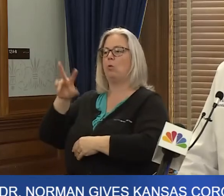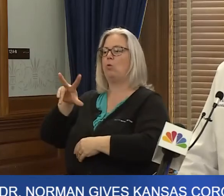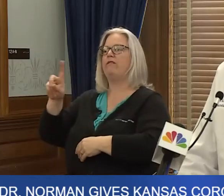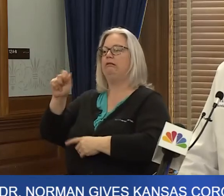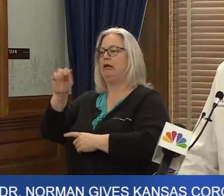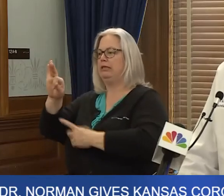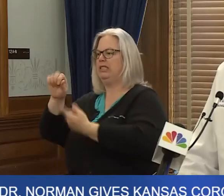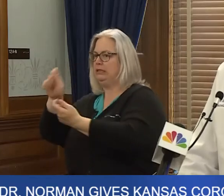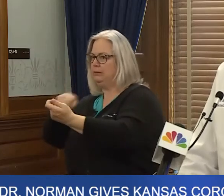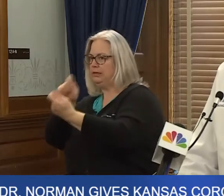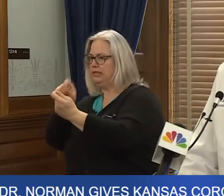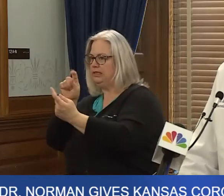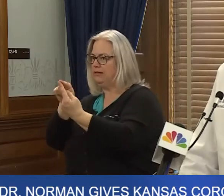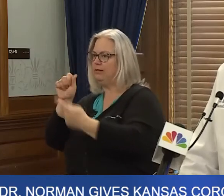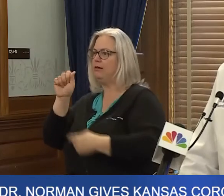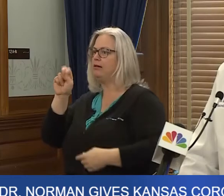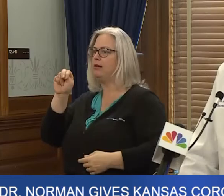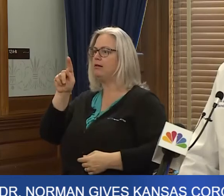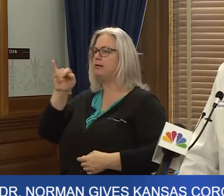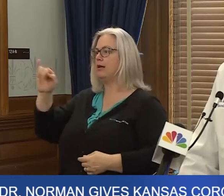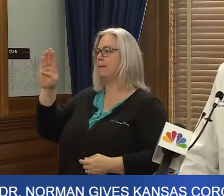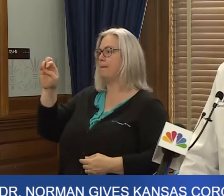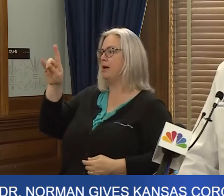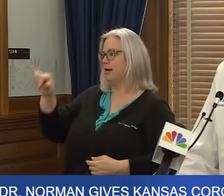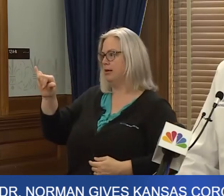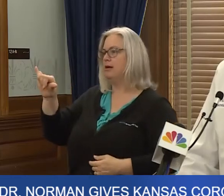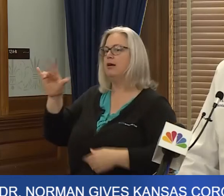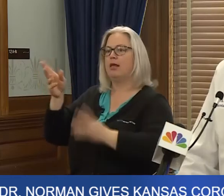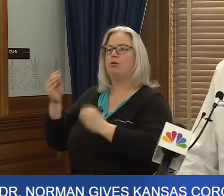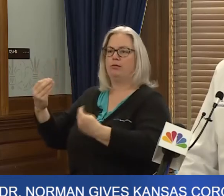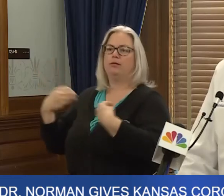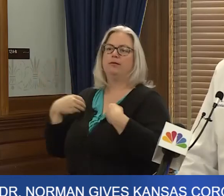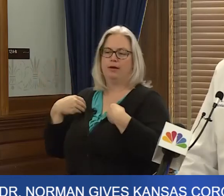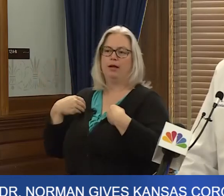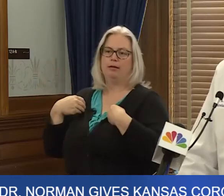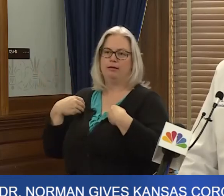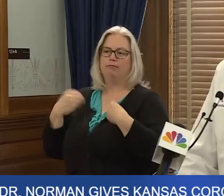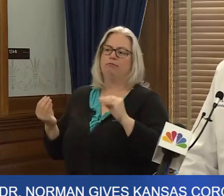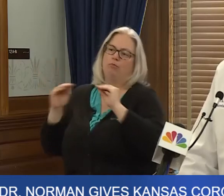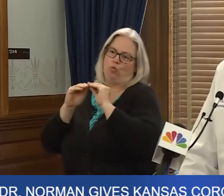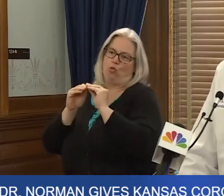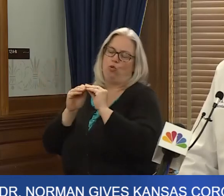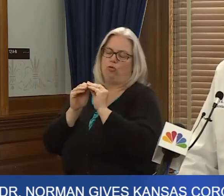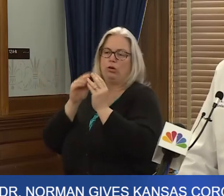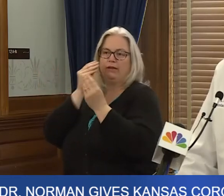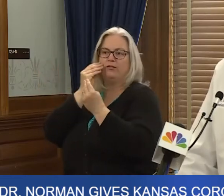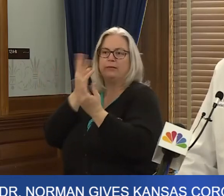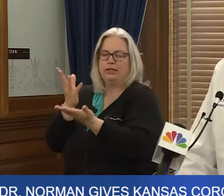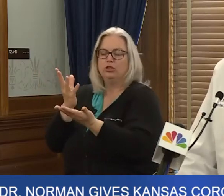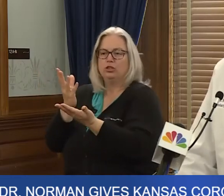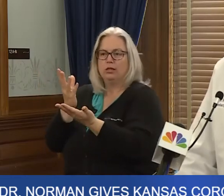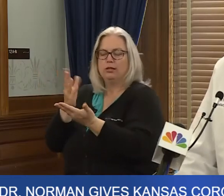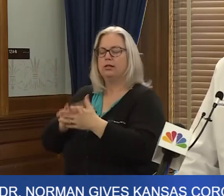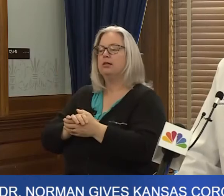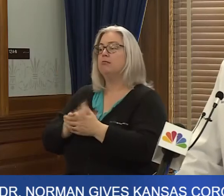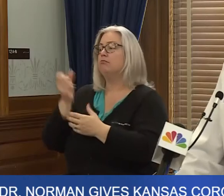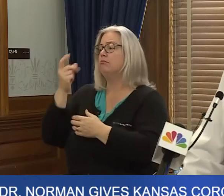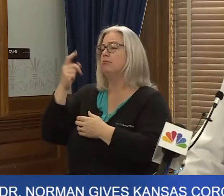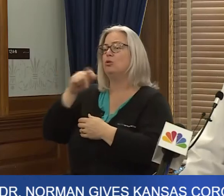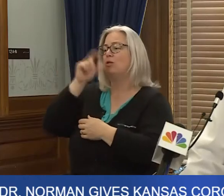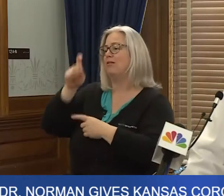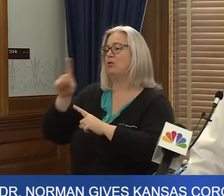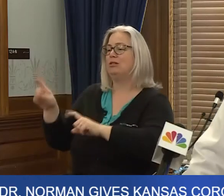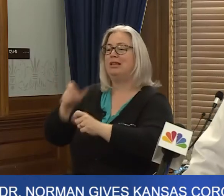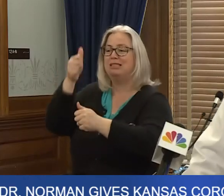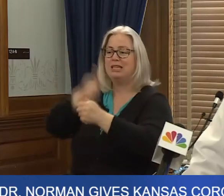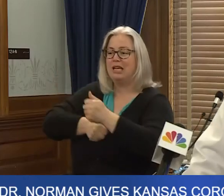COVID-19 specific antibody. And that will provide us more information. And we don't have to test